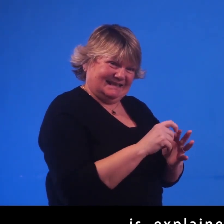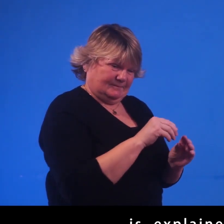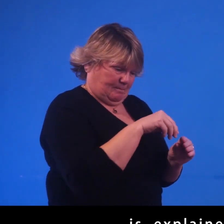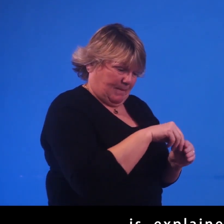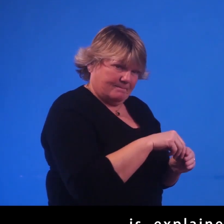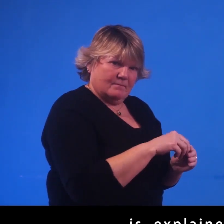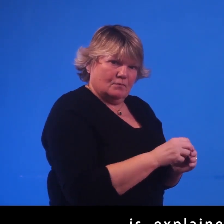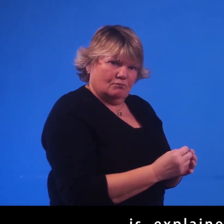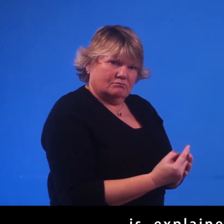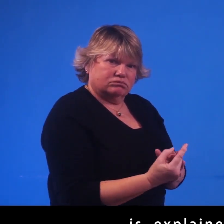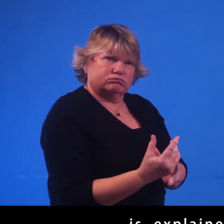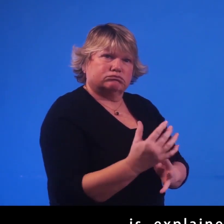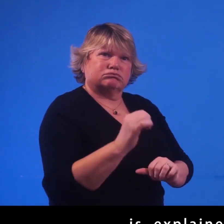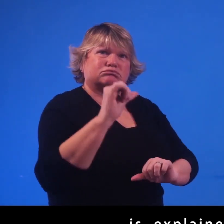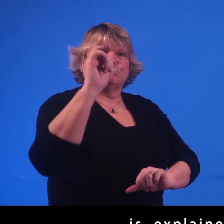will grow into a large tree.